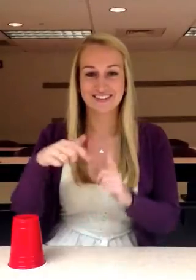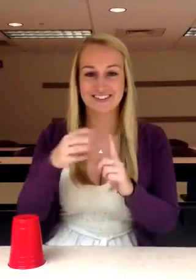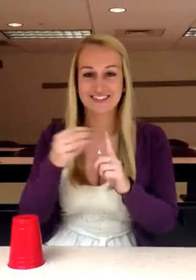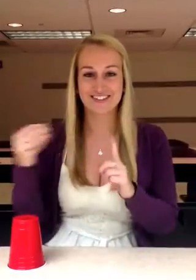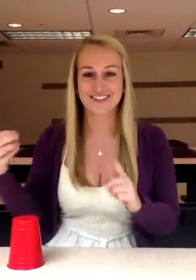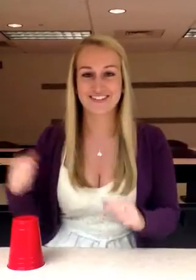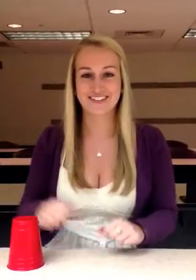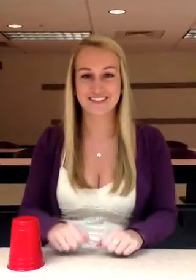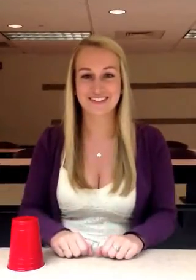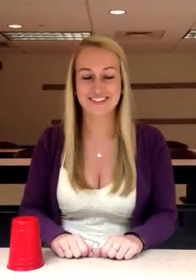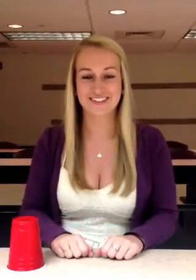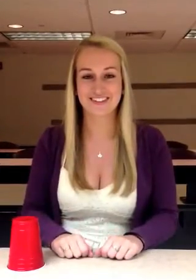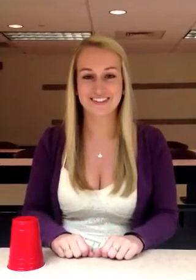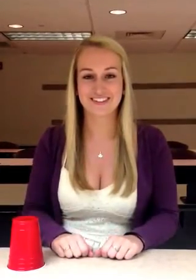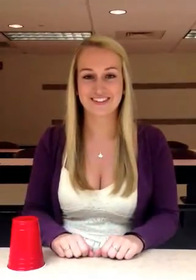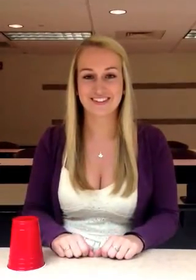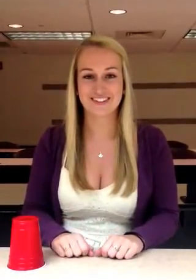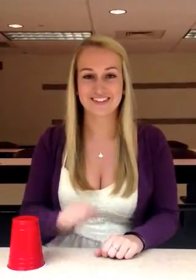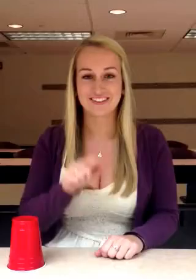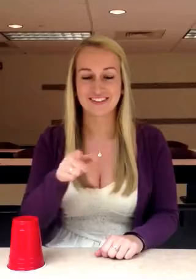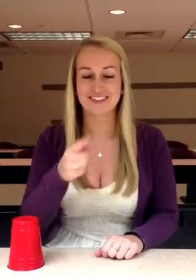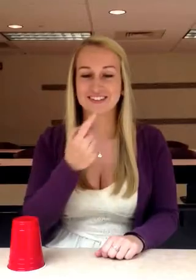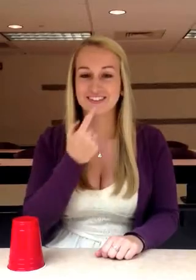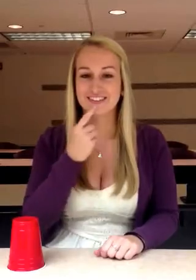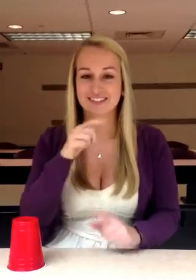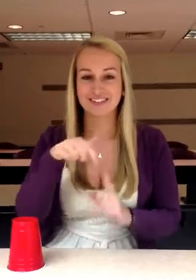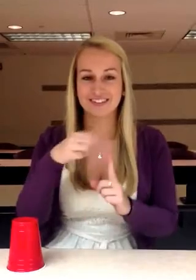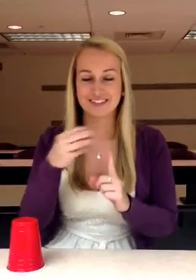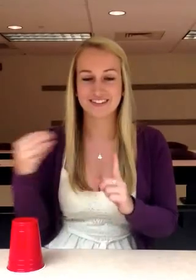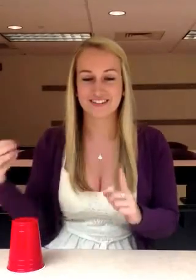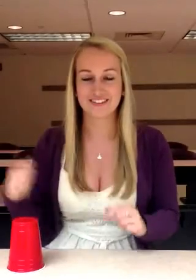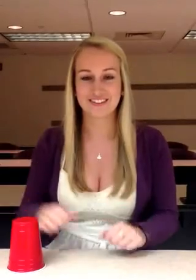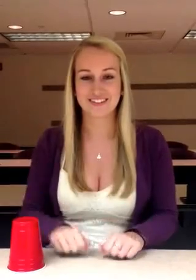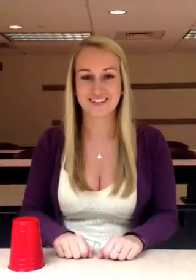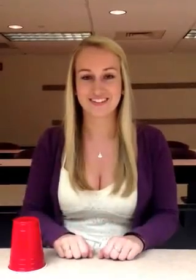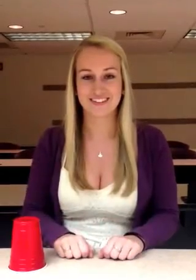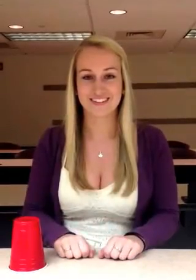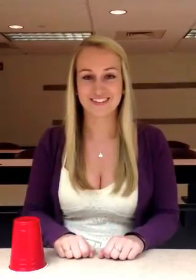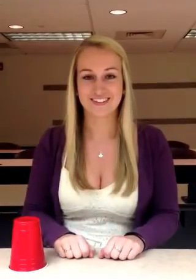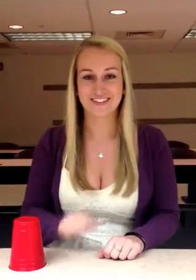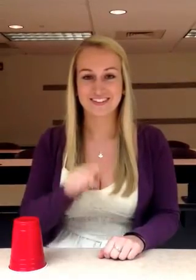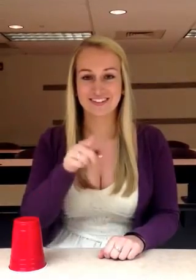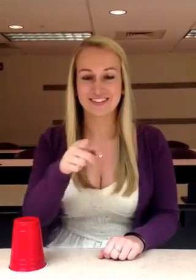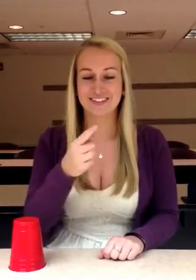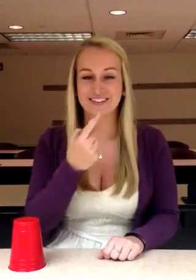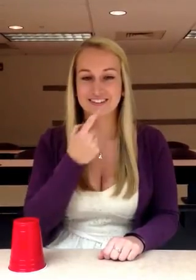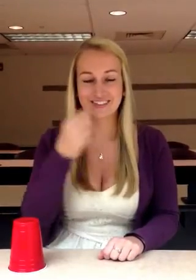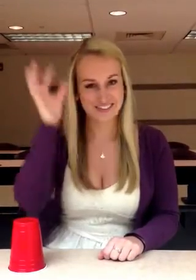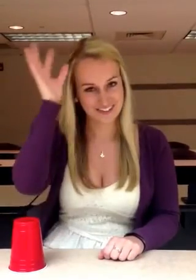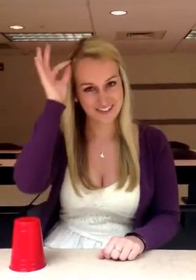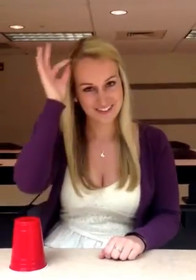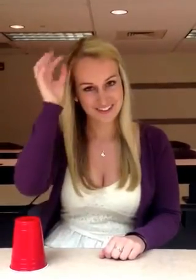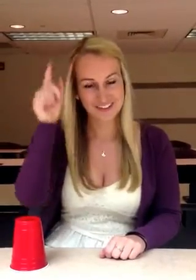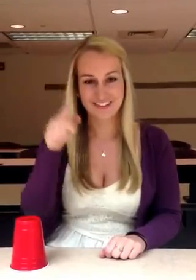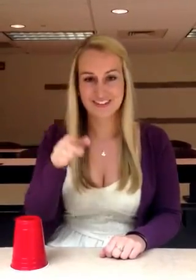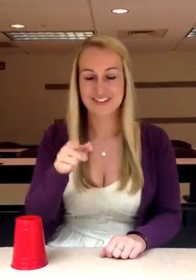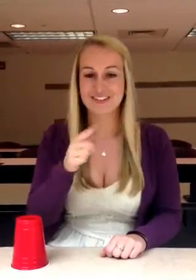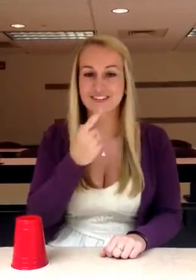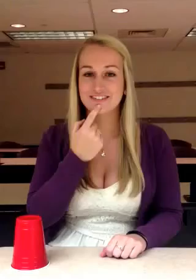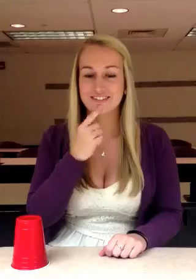when I'm gone, you're gonna miss me when I'm gone. You're gonna miss me by my hair, you're gonna